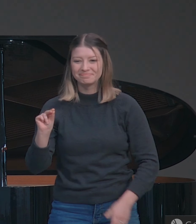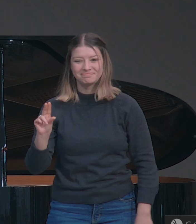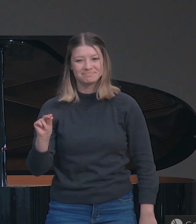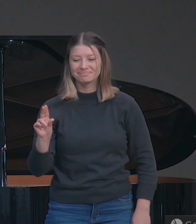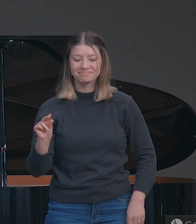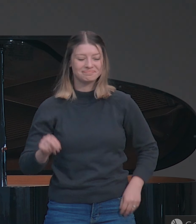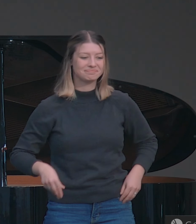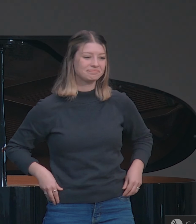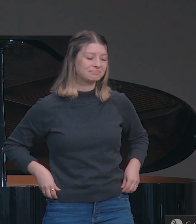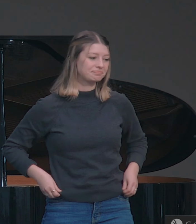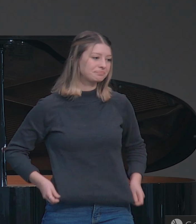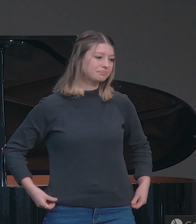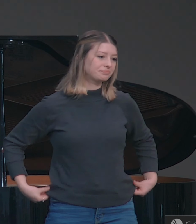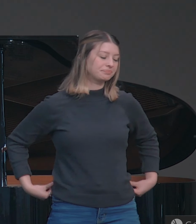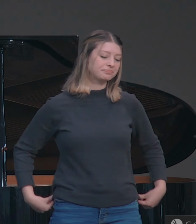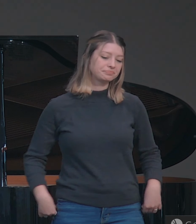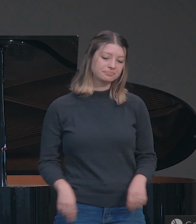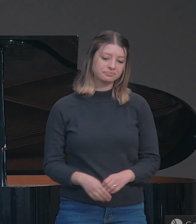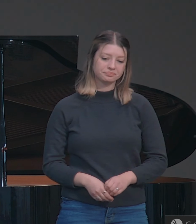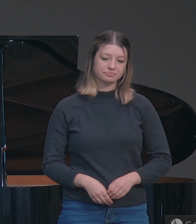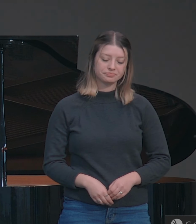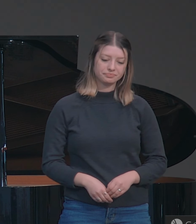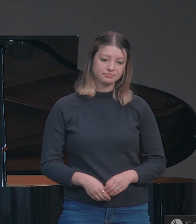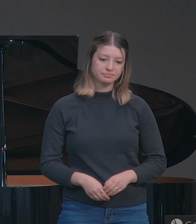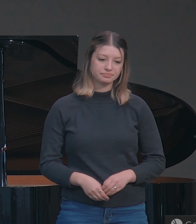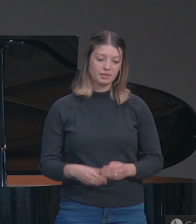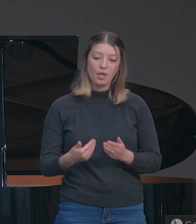Testament tells us that what he starts,